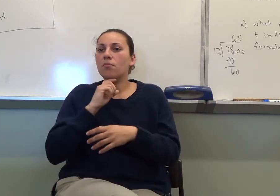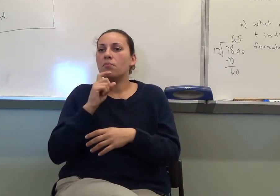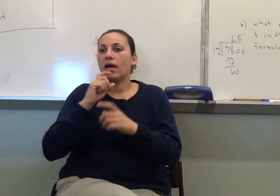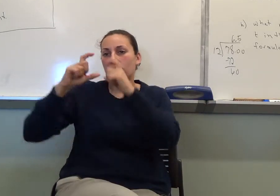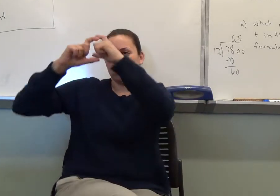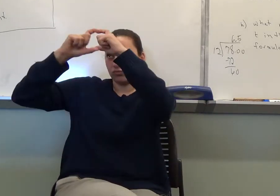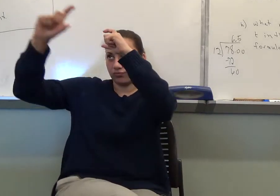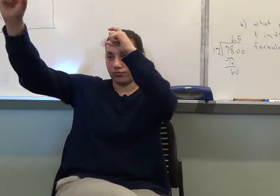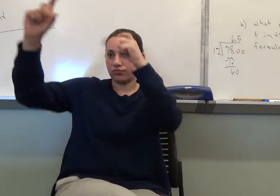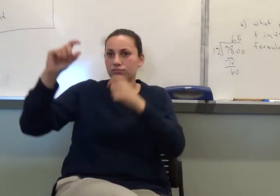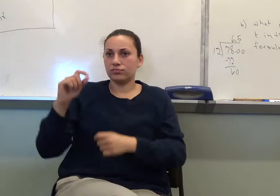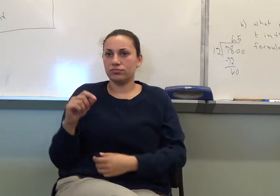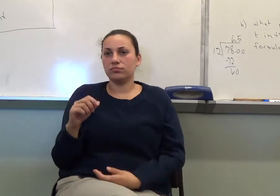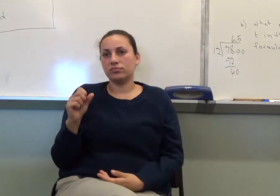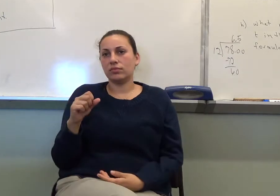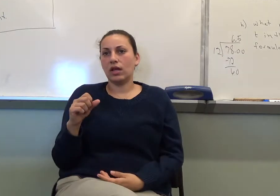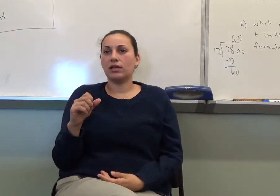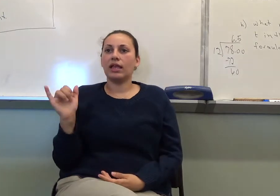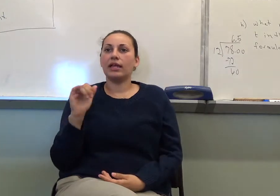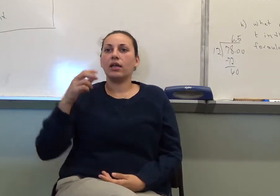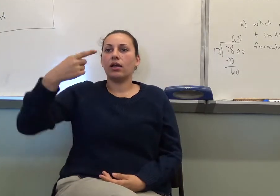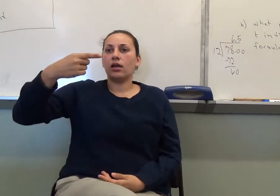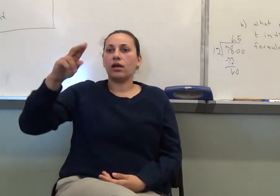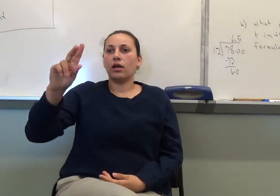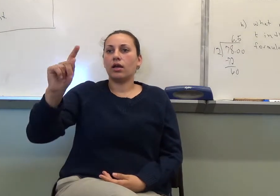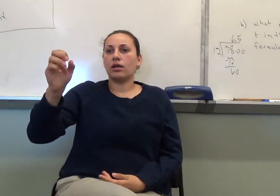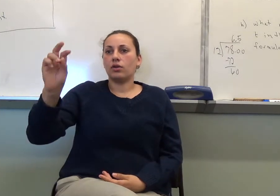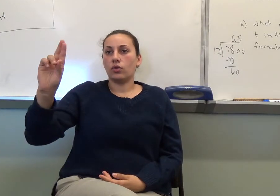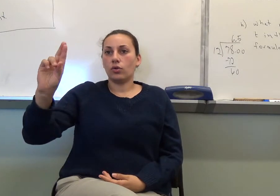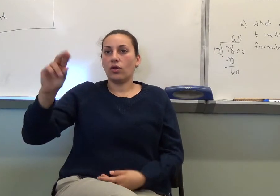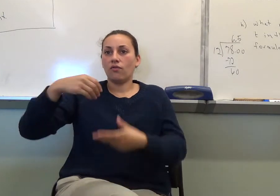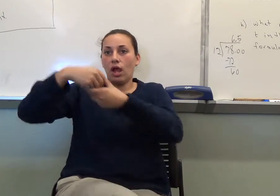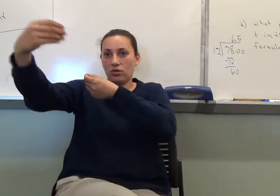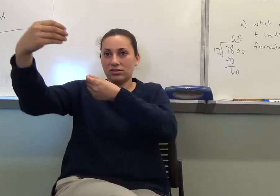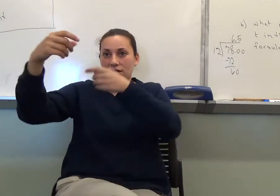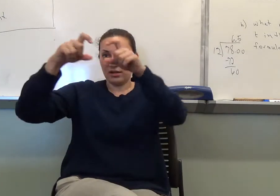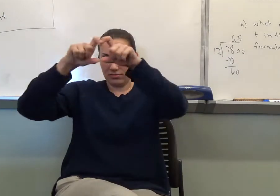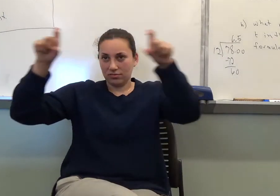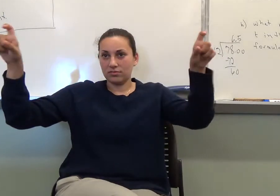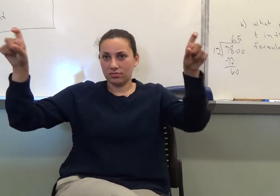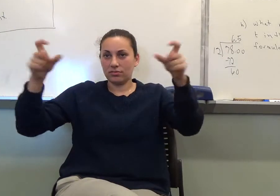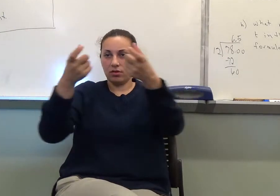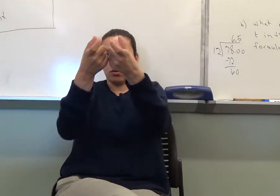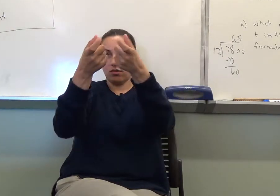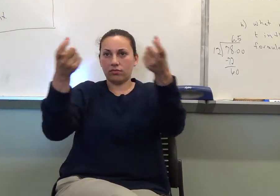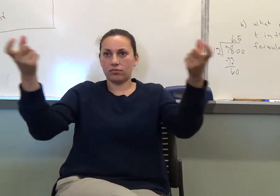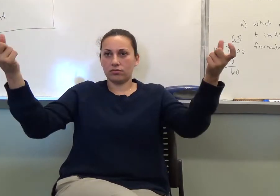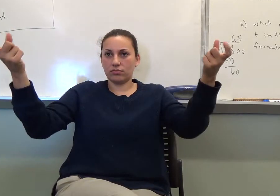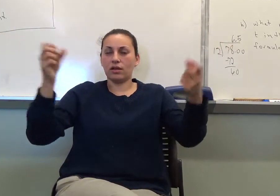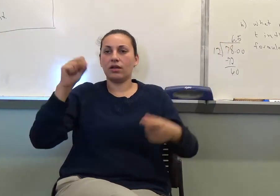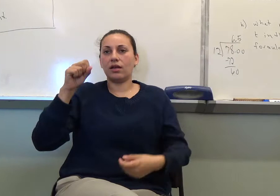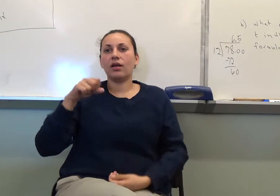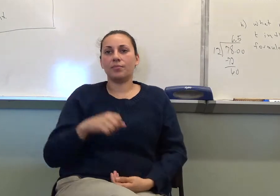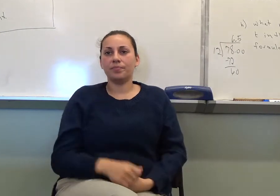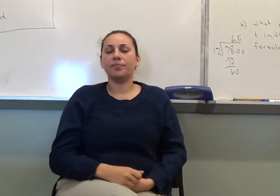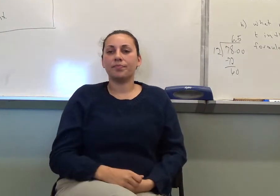So and remember that the A here, this is the total amount in the account at the end